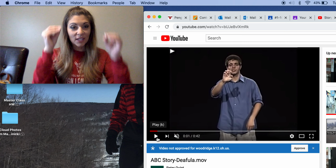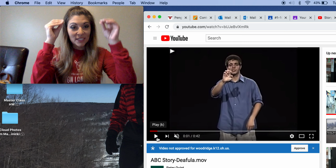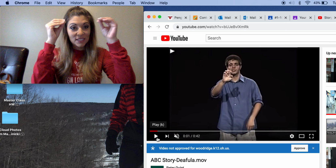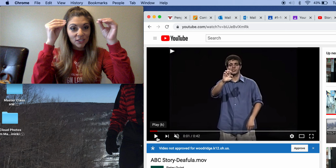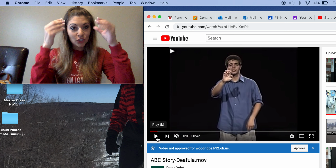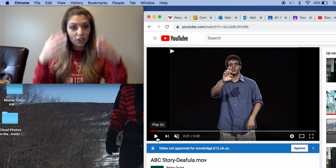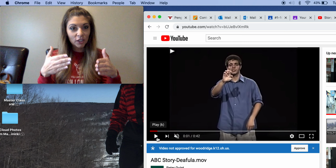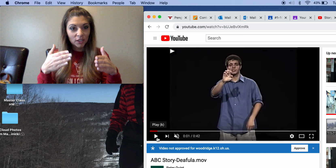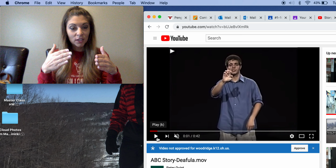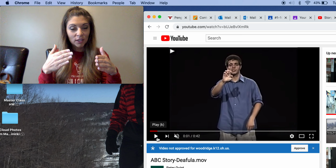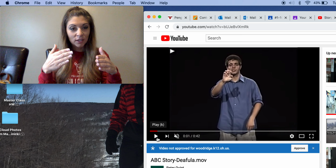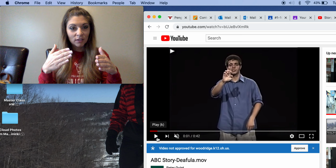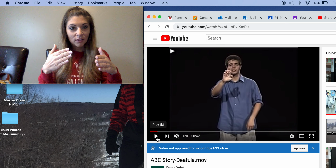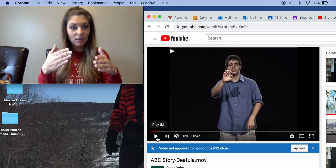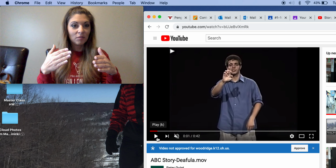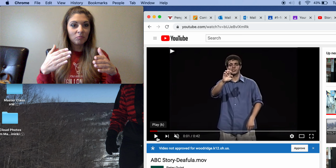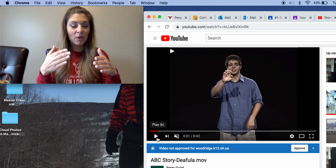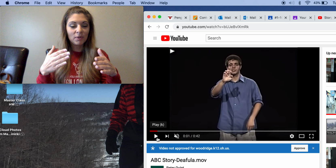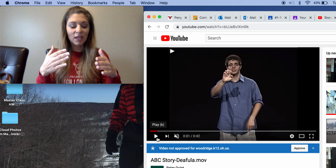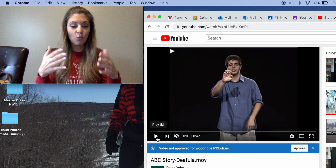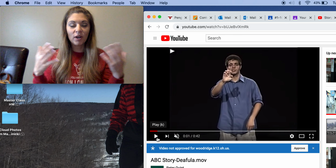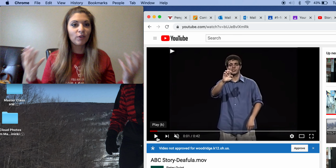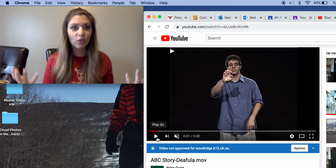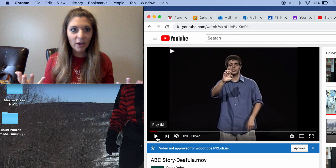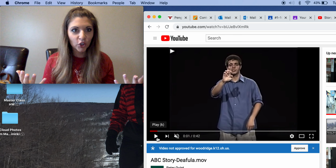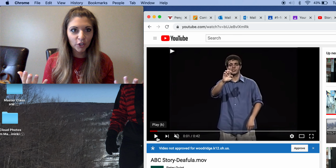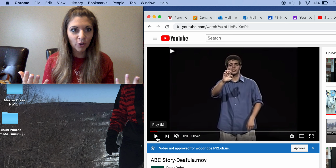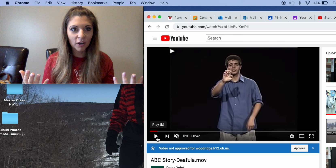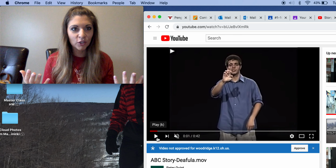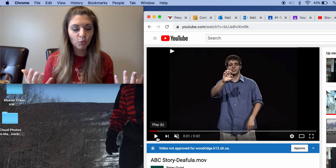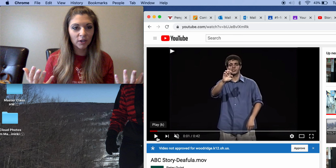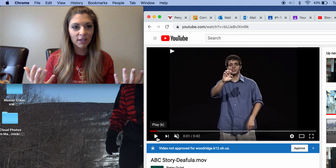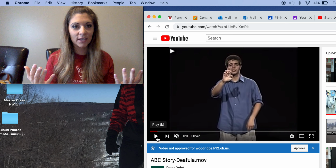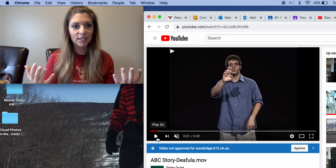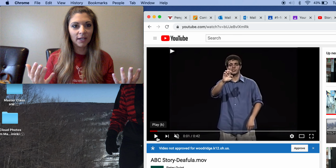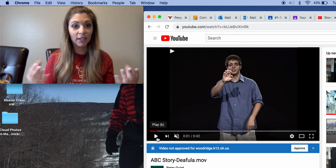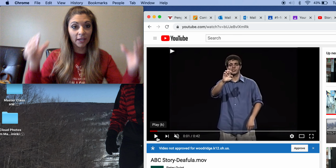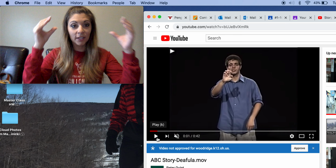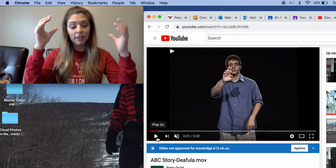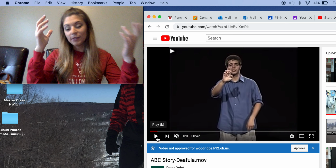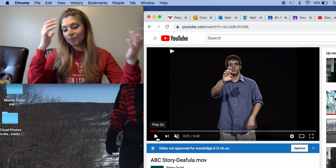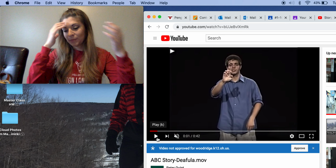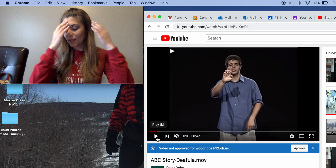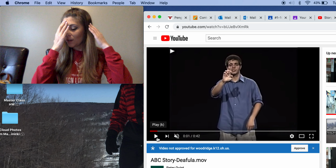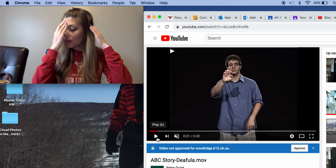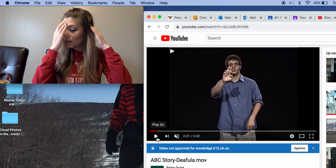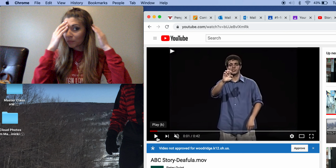instead of saying like teacher, maybe like whatever letter you're on, you want to like sign like